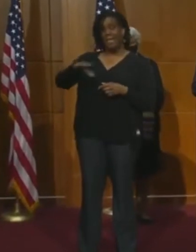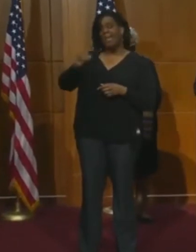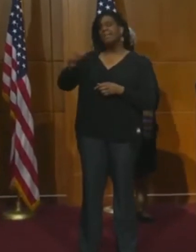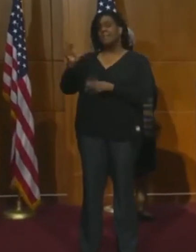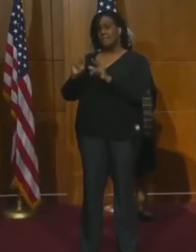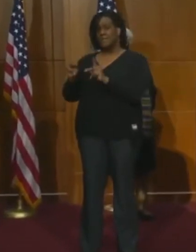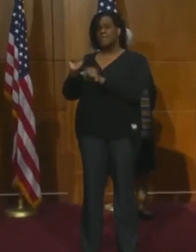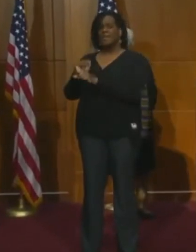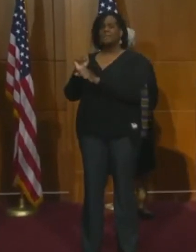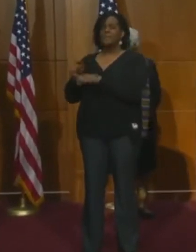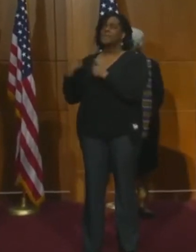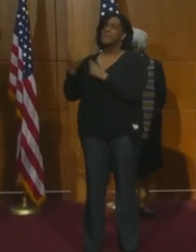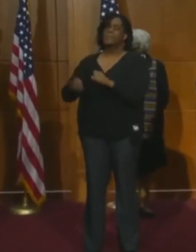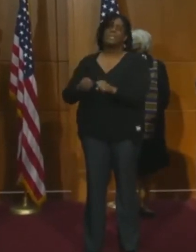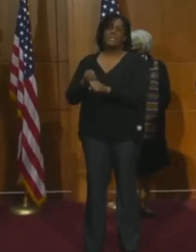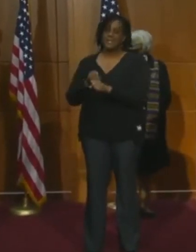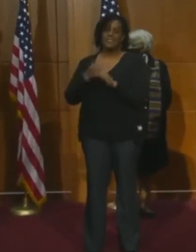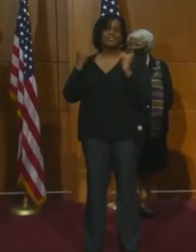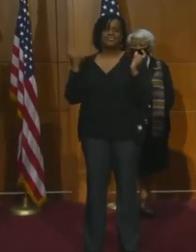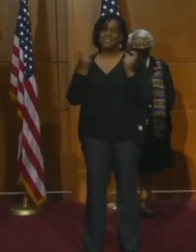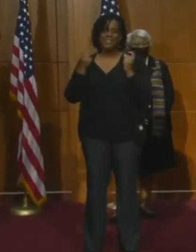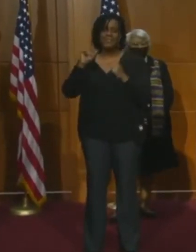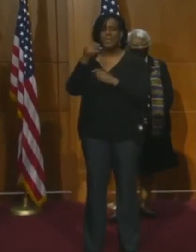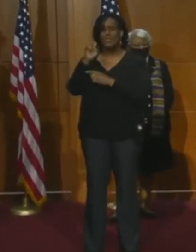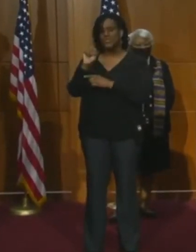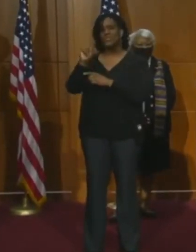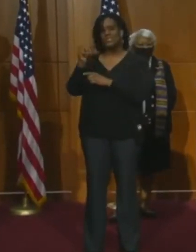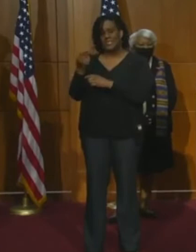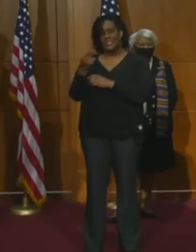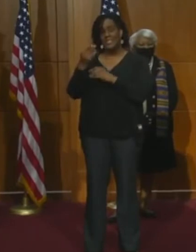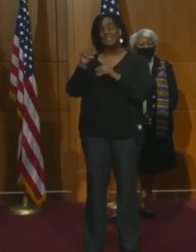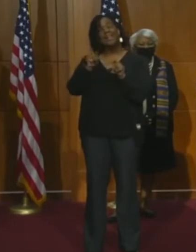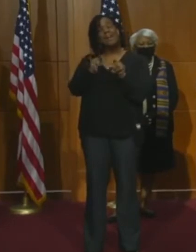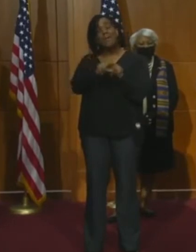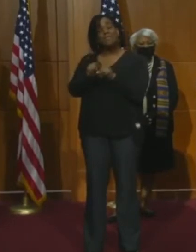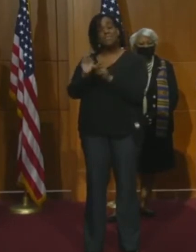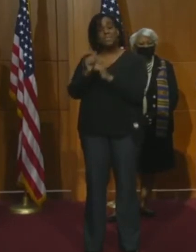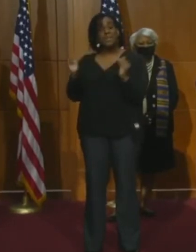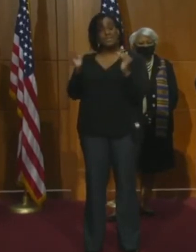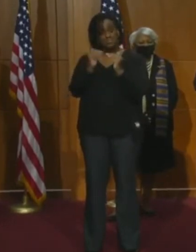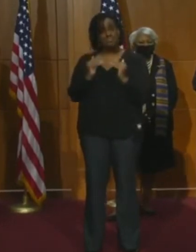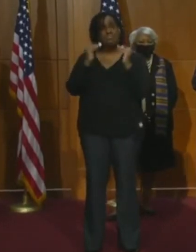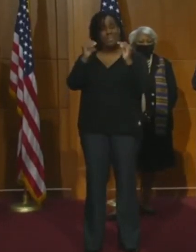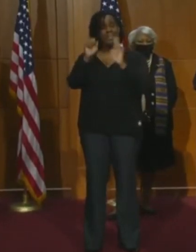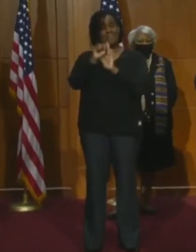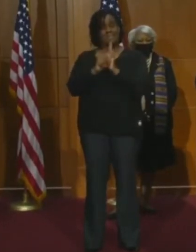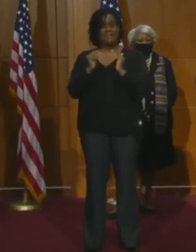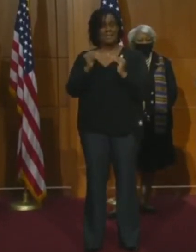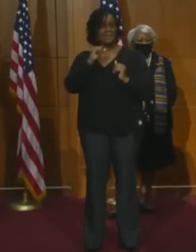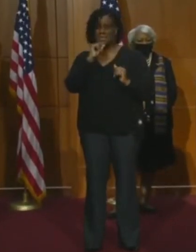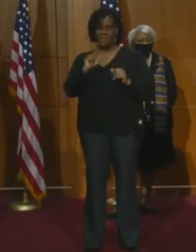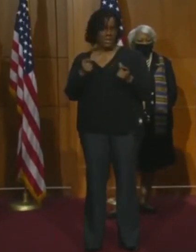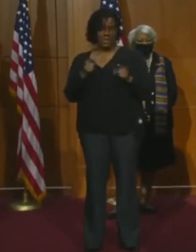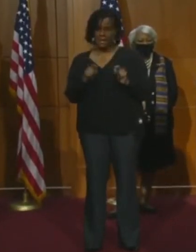for years to celebrate Juneteenth and to elevate it at the state level. This would not be happening